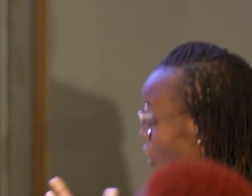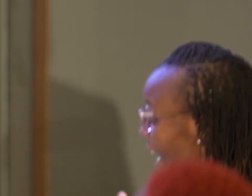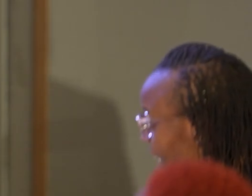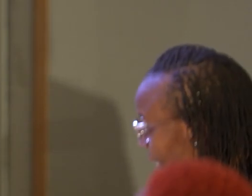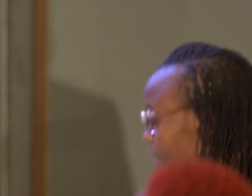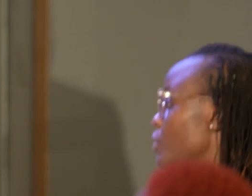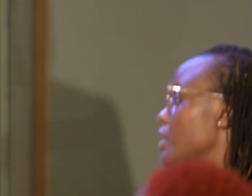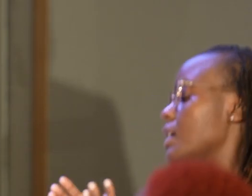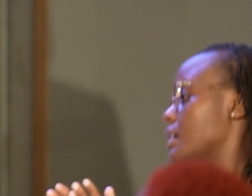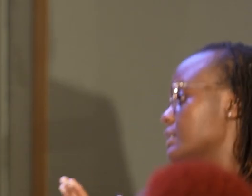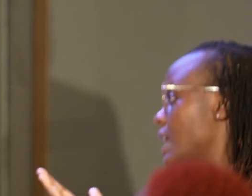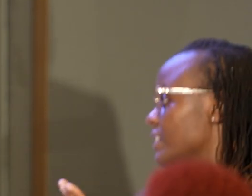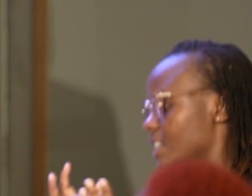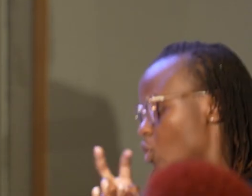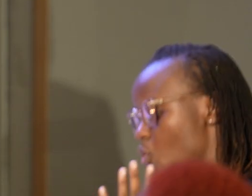like.